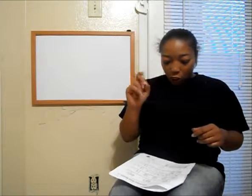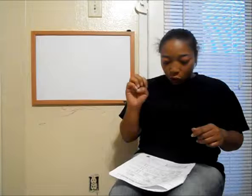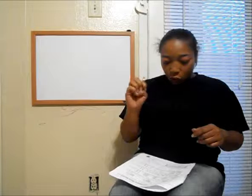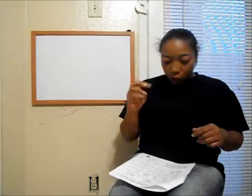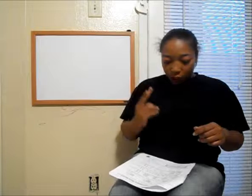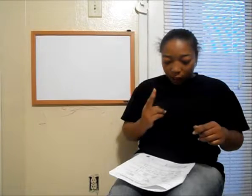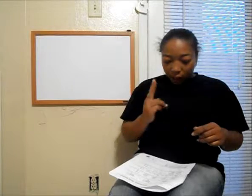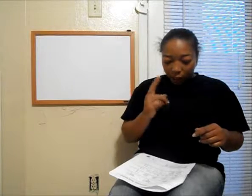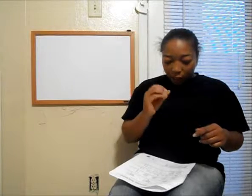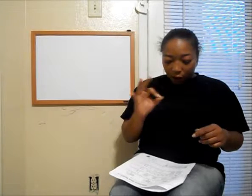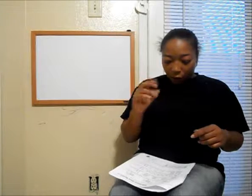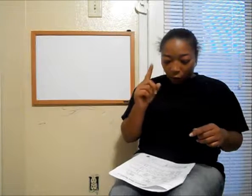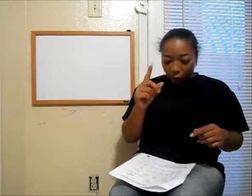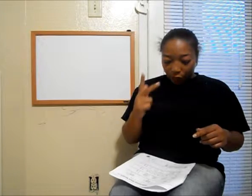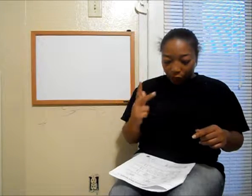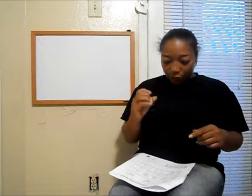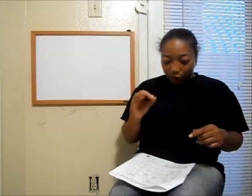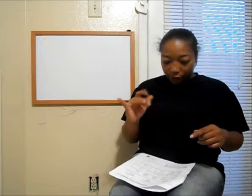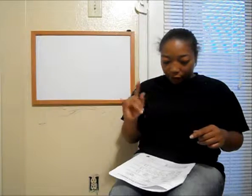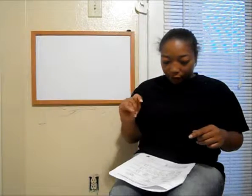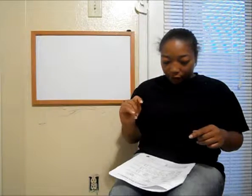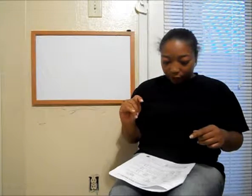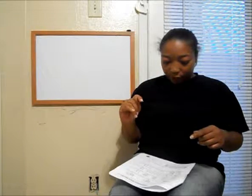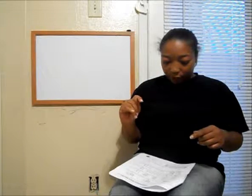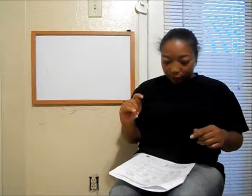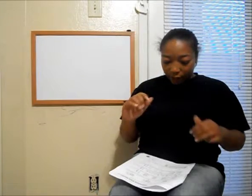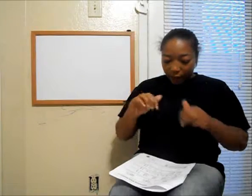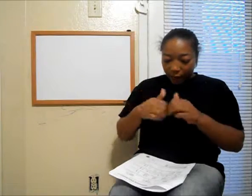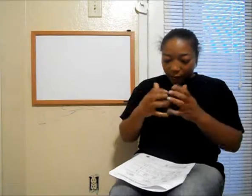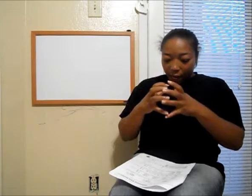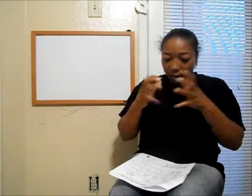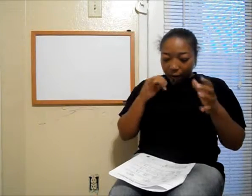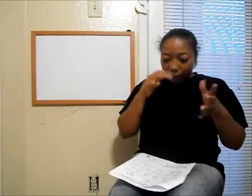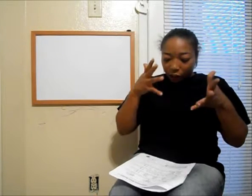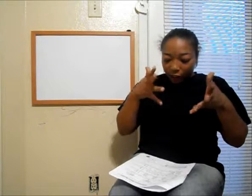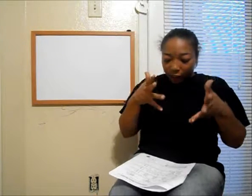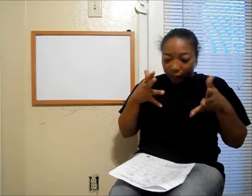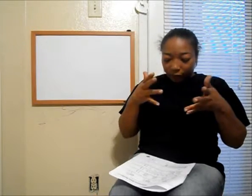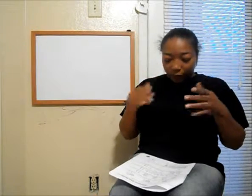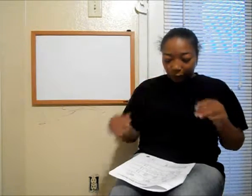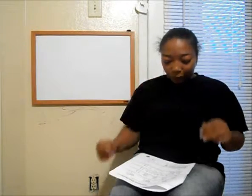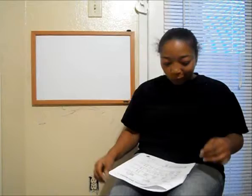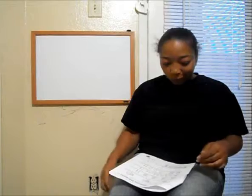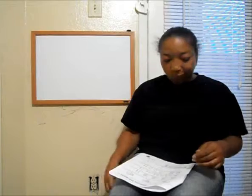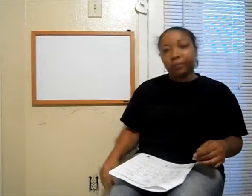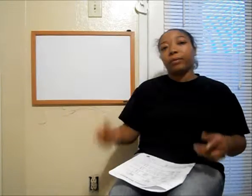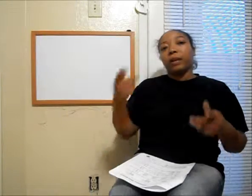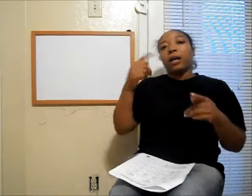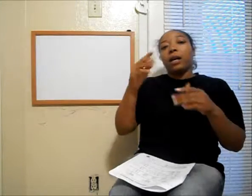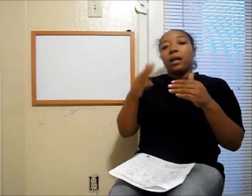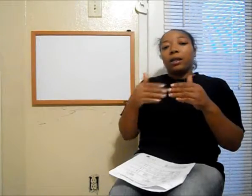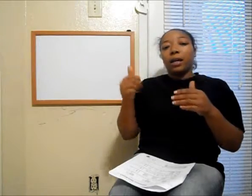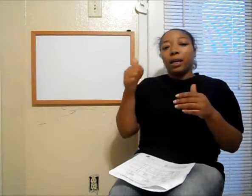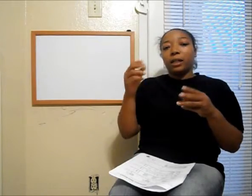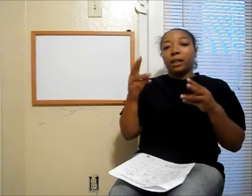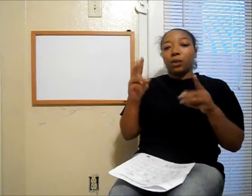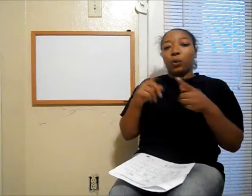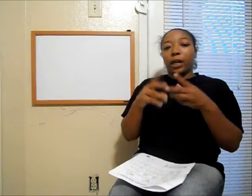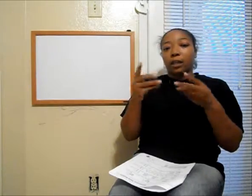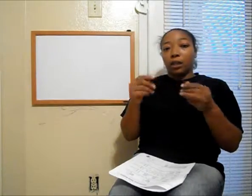Luke cut off 1/3 of it. How much is left? The easiest way to solve